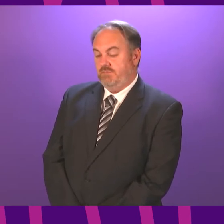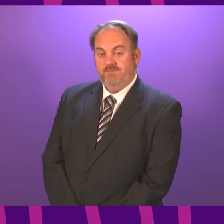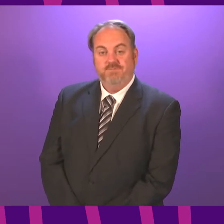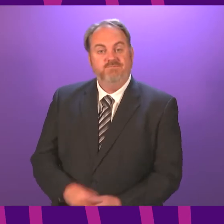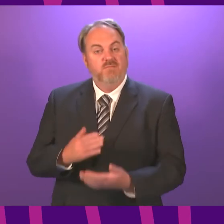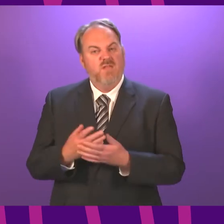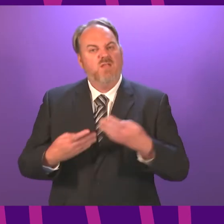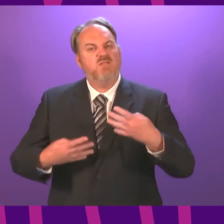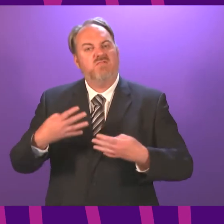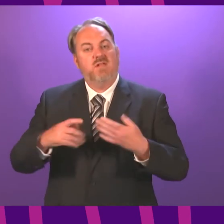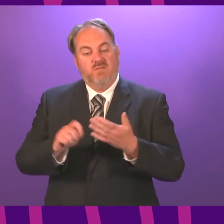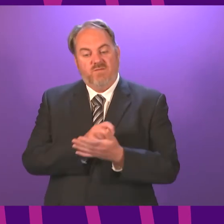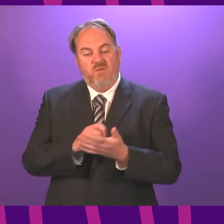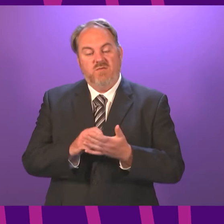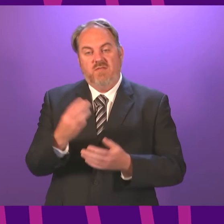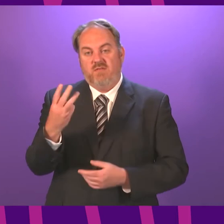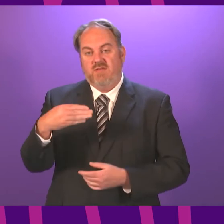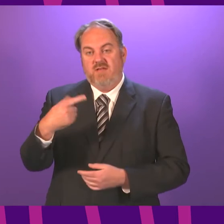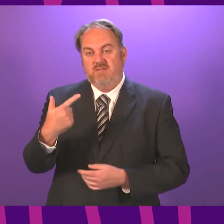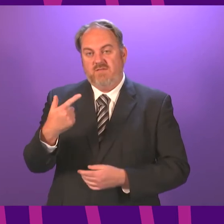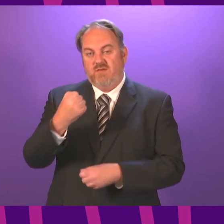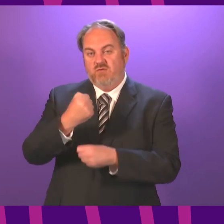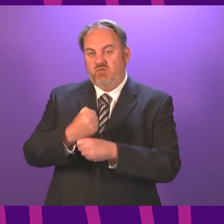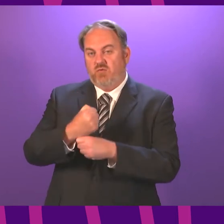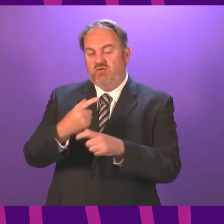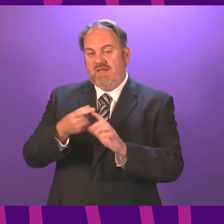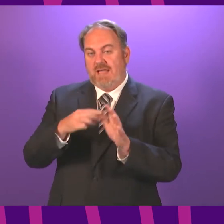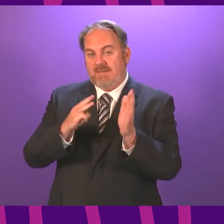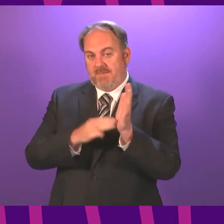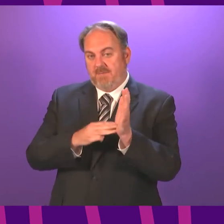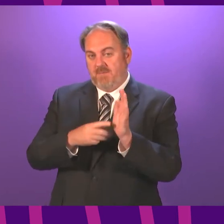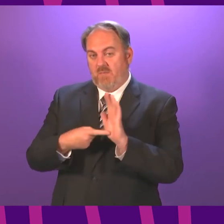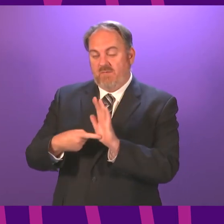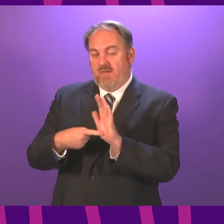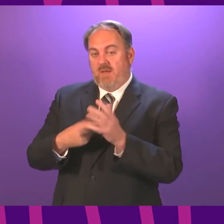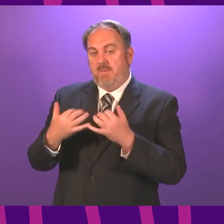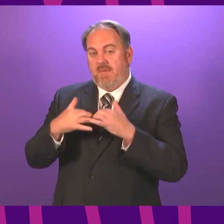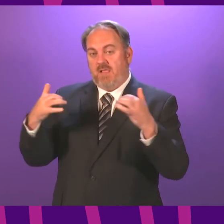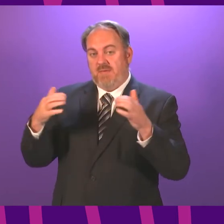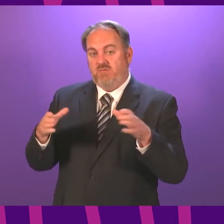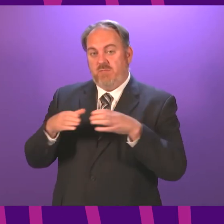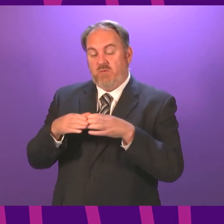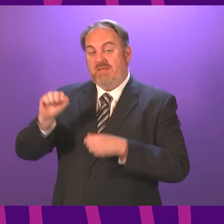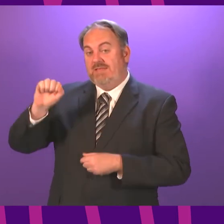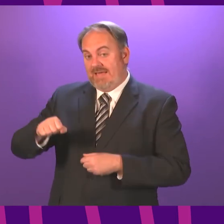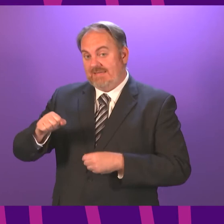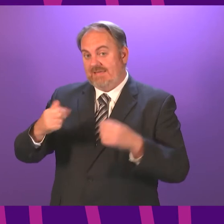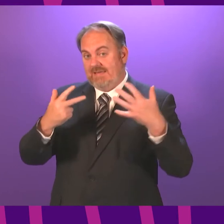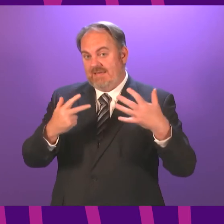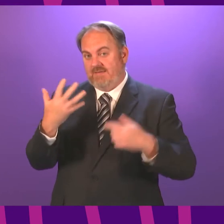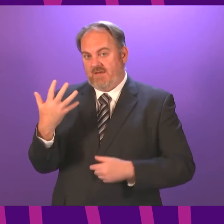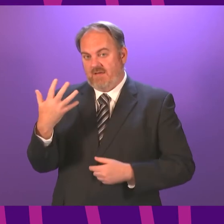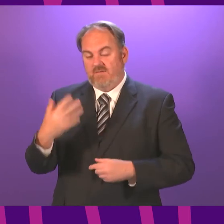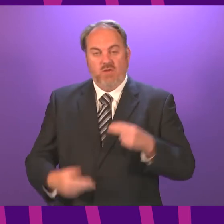The result of the vote on motion 397 in the name of George Adam on behalf of the Parliamentary Bureau is yes 85,